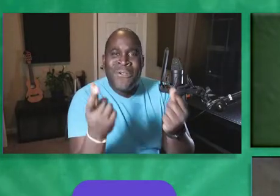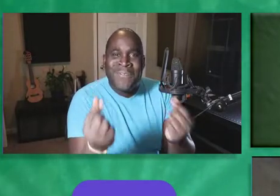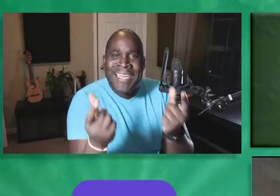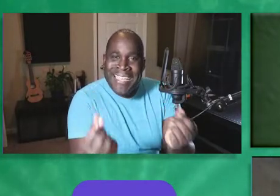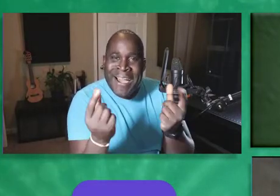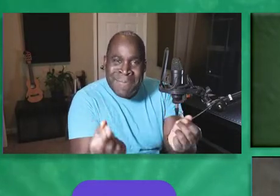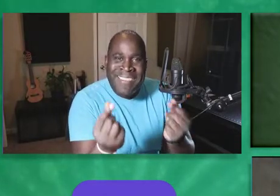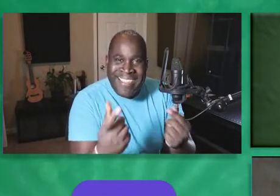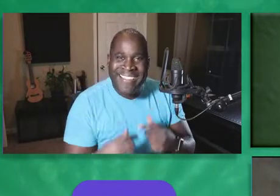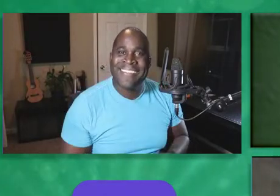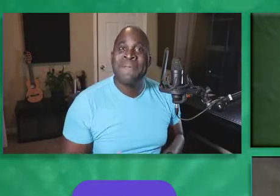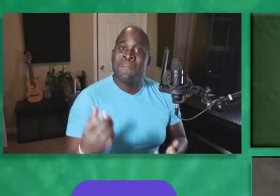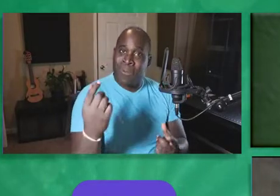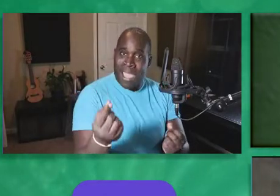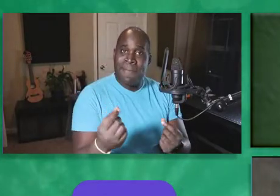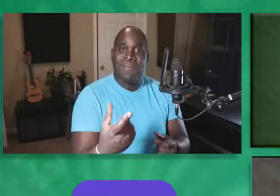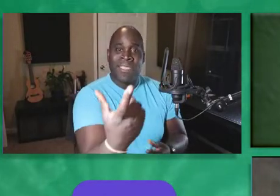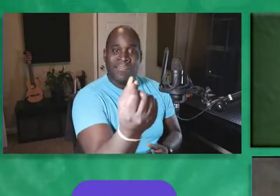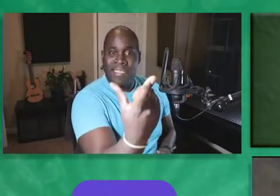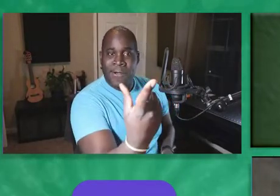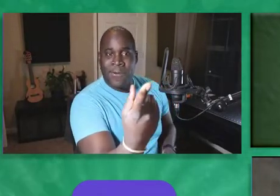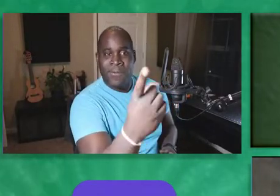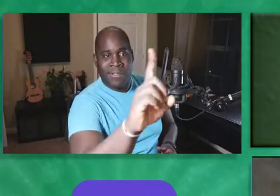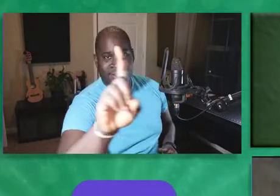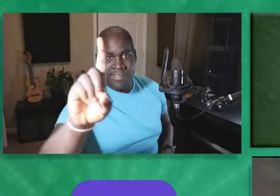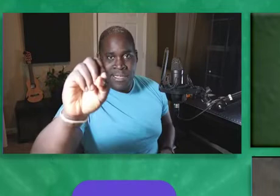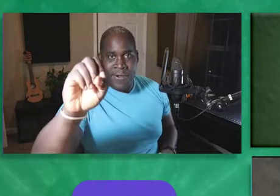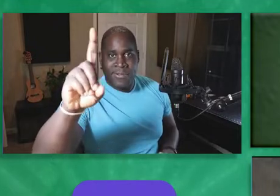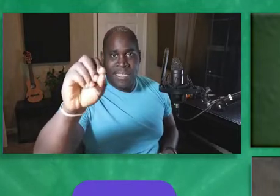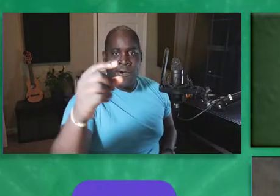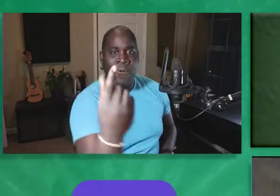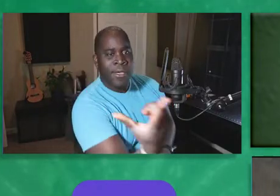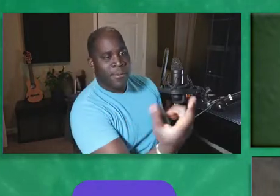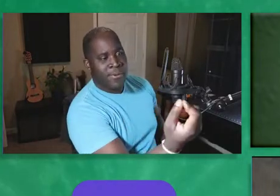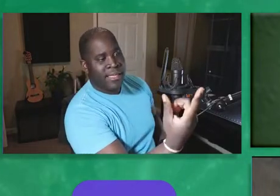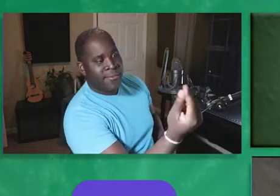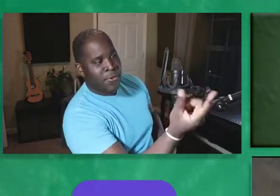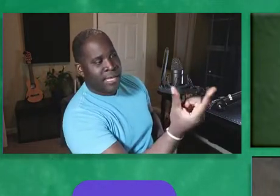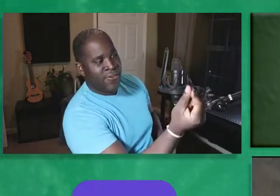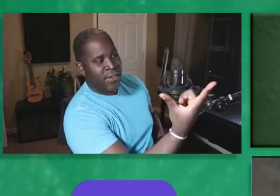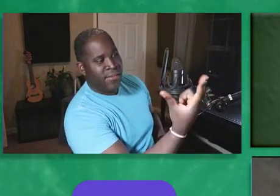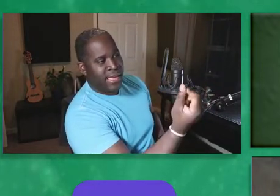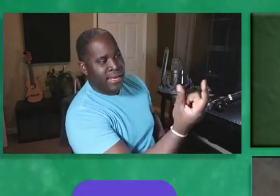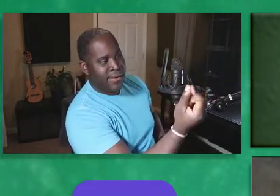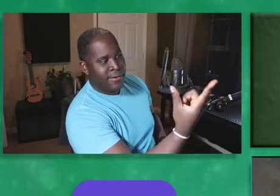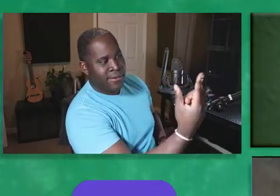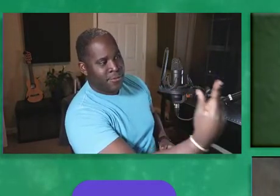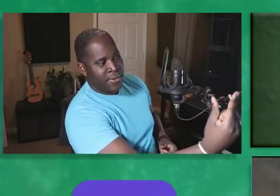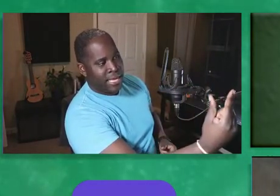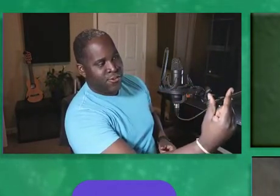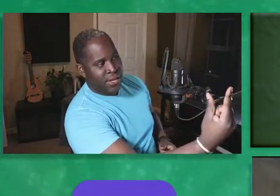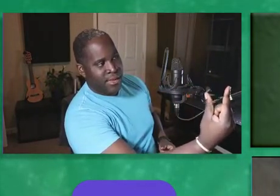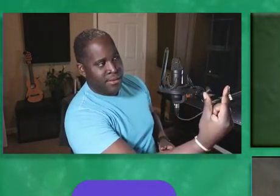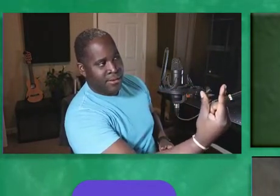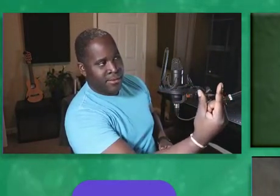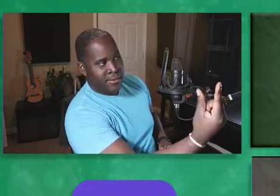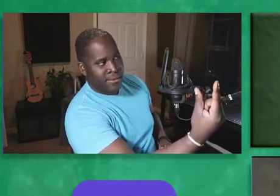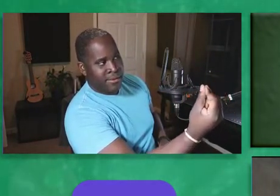how could you have let it come to this? Right? D-O, D-O, D-O. But really, it's more like a G sign. It's more